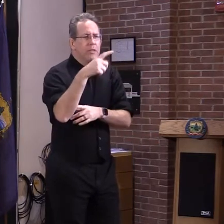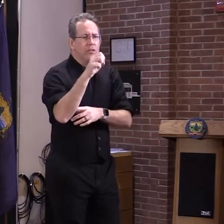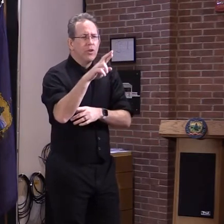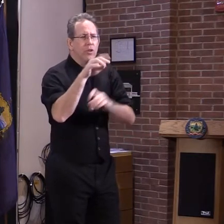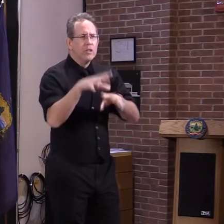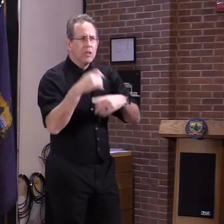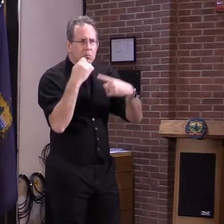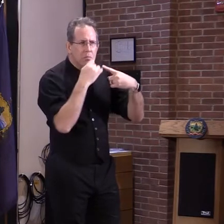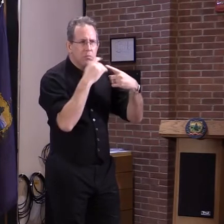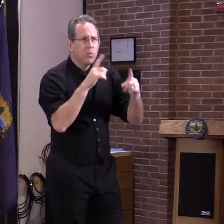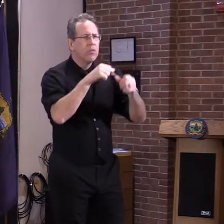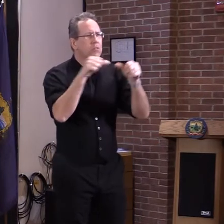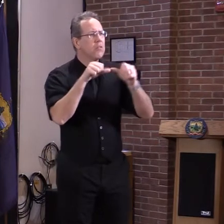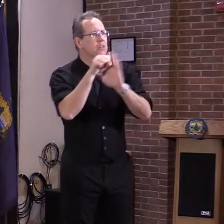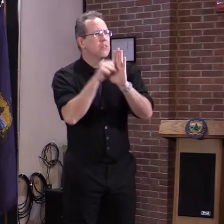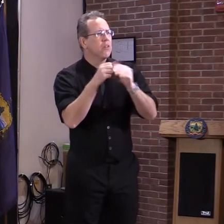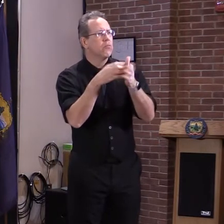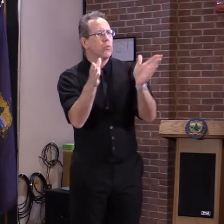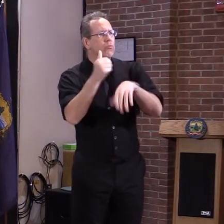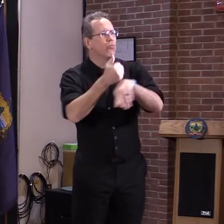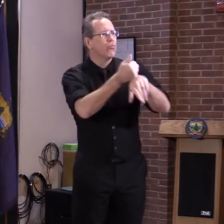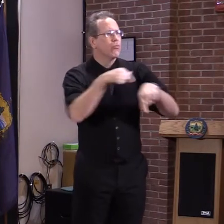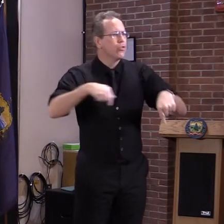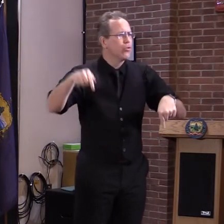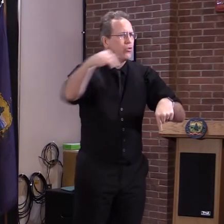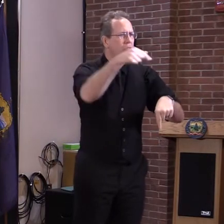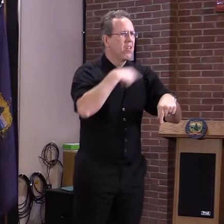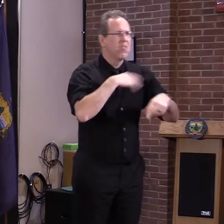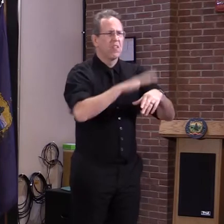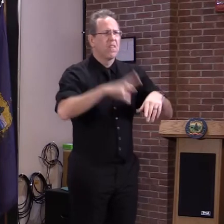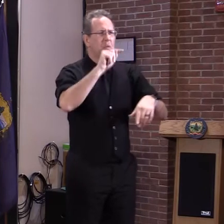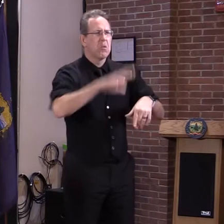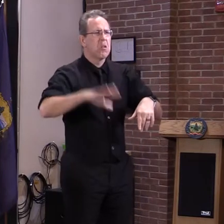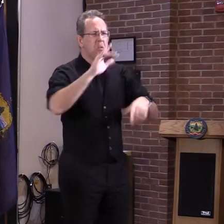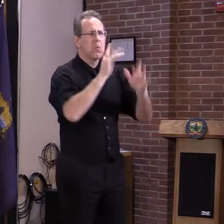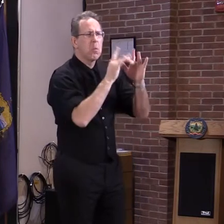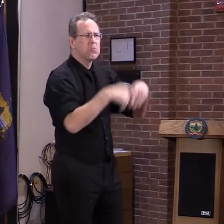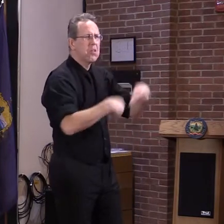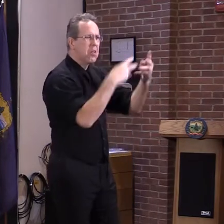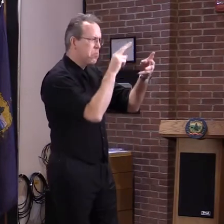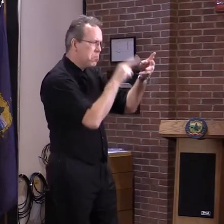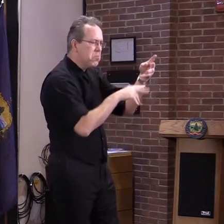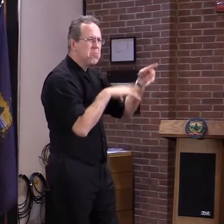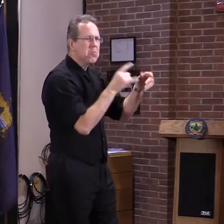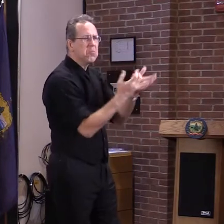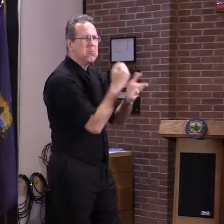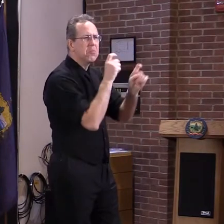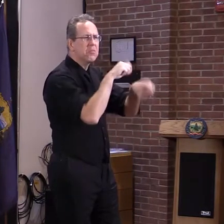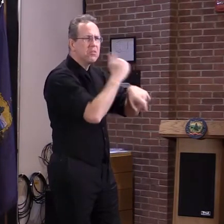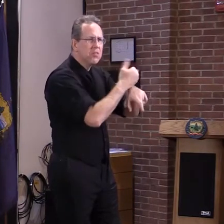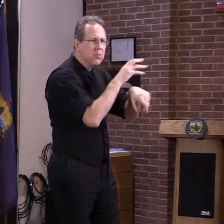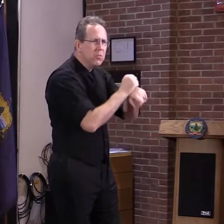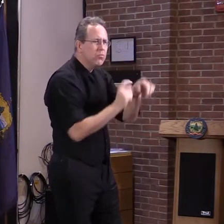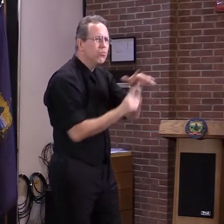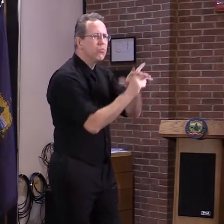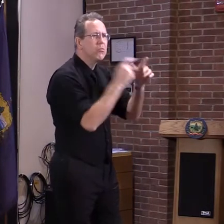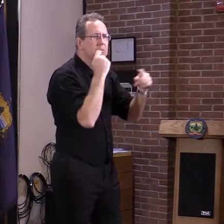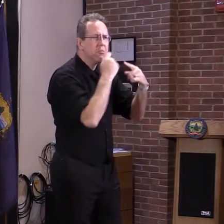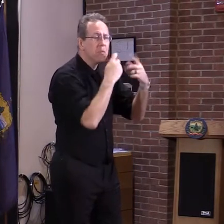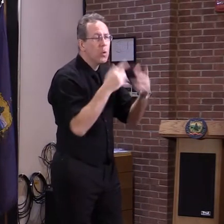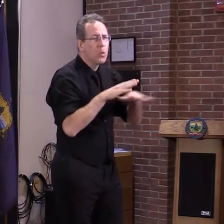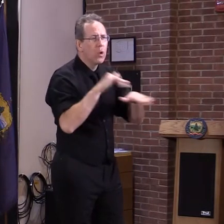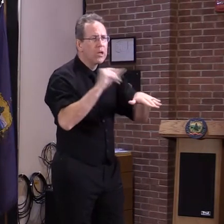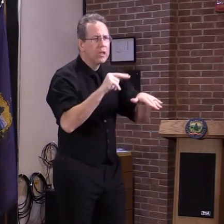the state in Vermont as an option for Vermonters who are looking to get tested. That'll be done on an ongoing basis. We believe it's